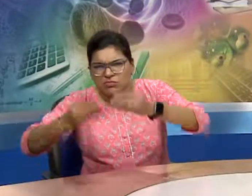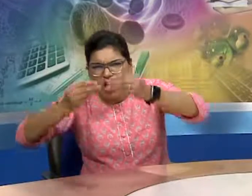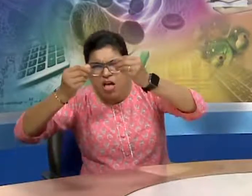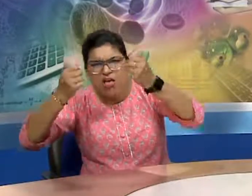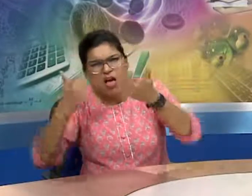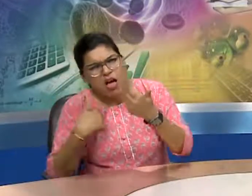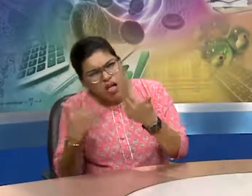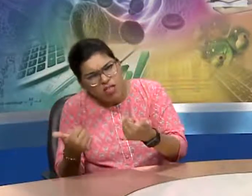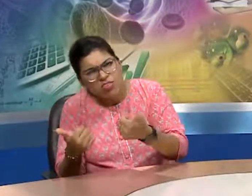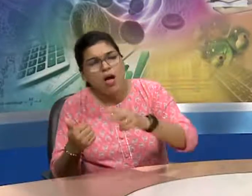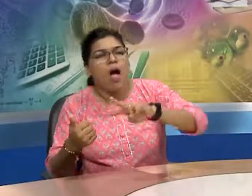that